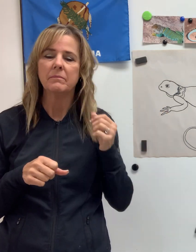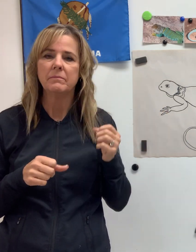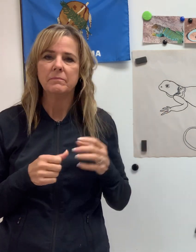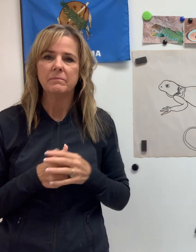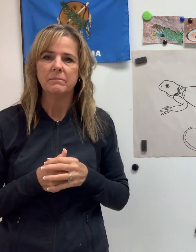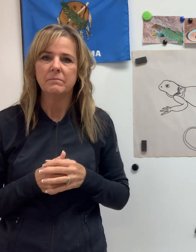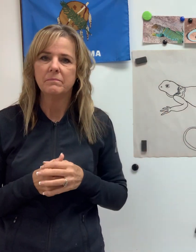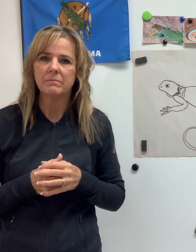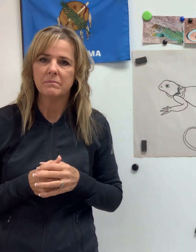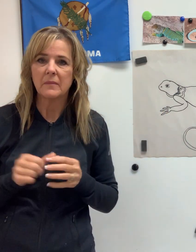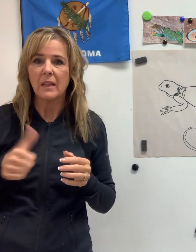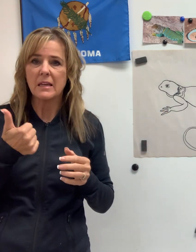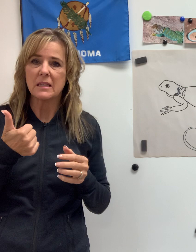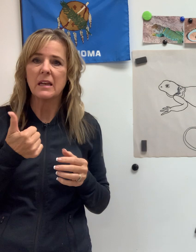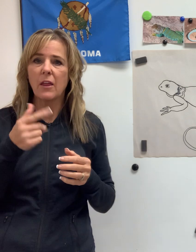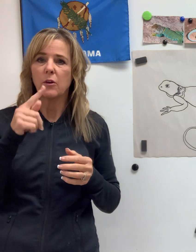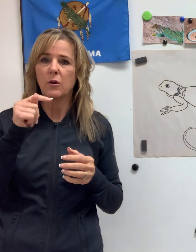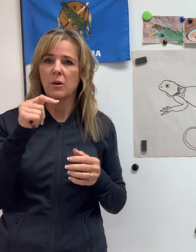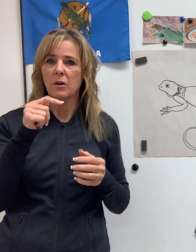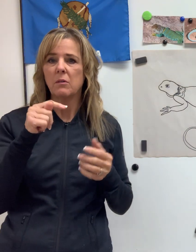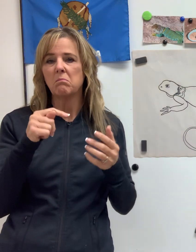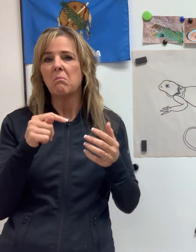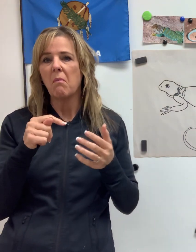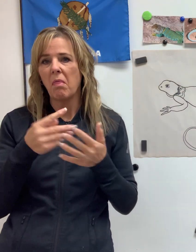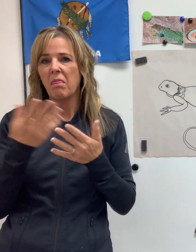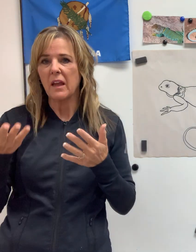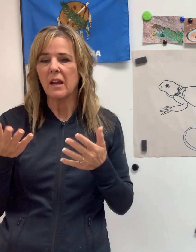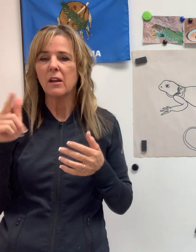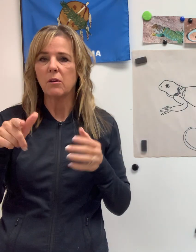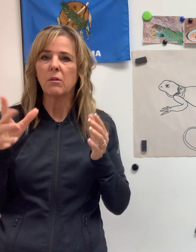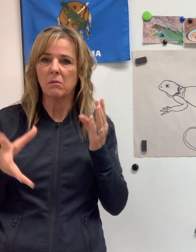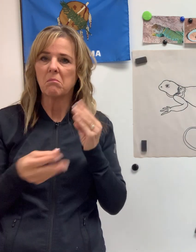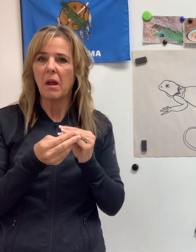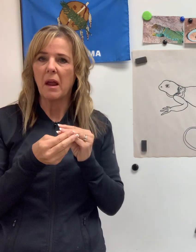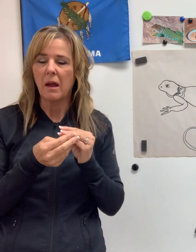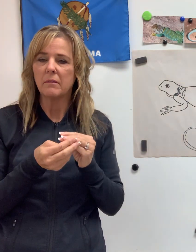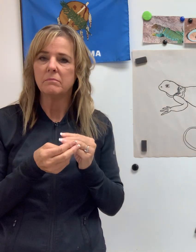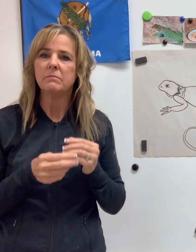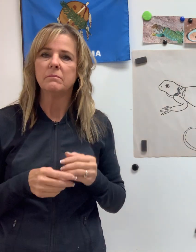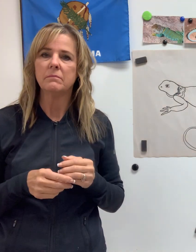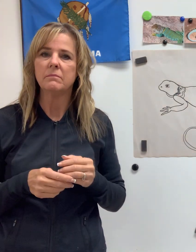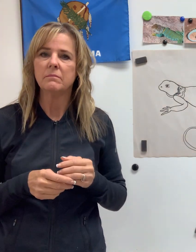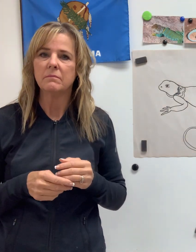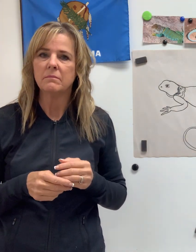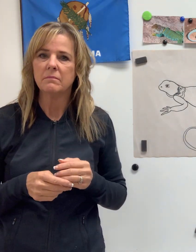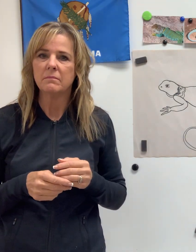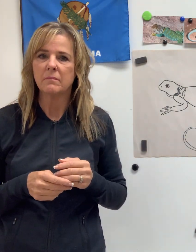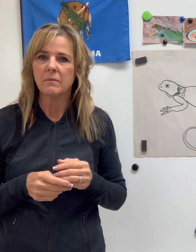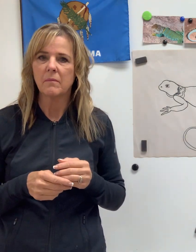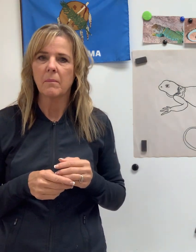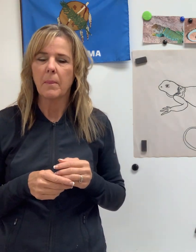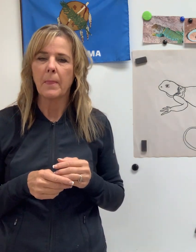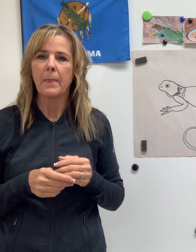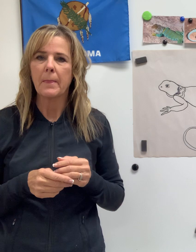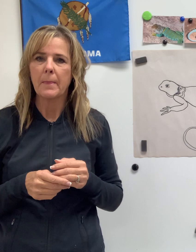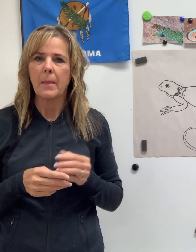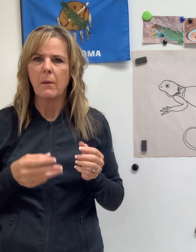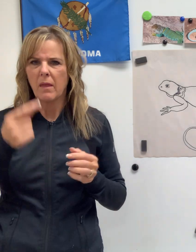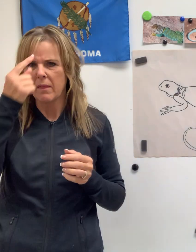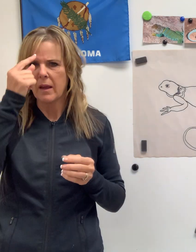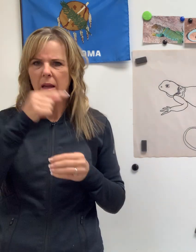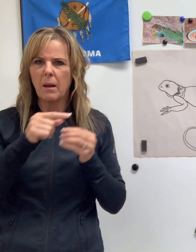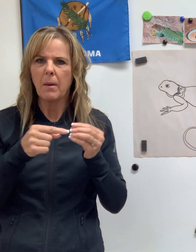it, that's another detail you can add. It's up to you if you want to do that or not. And then I want you to think about adding